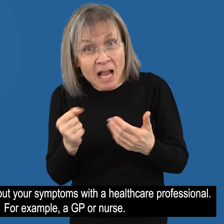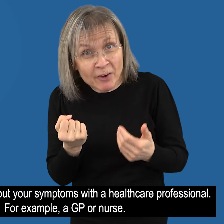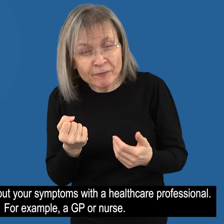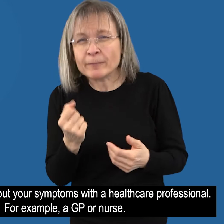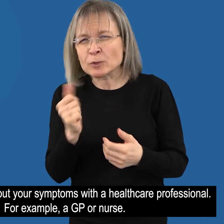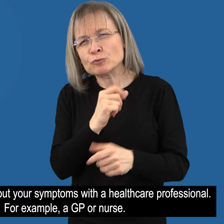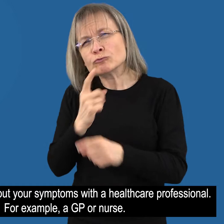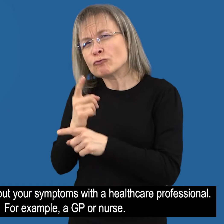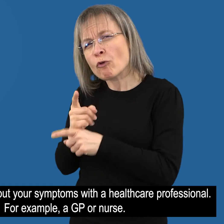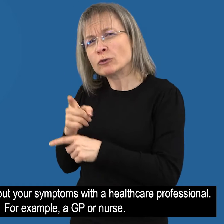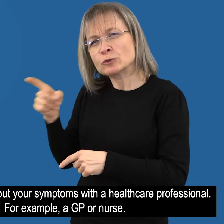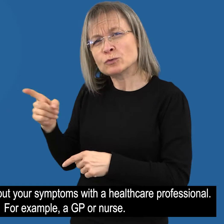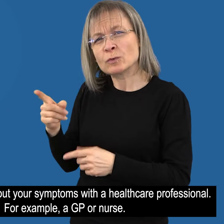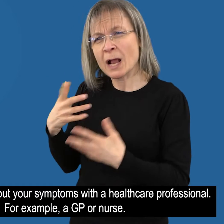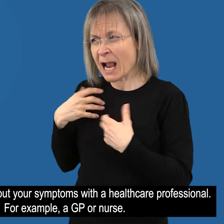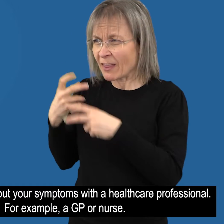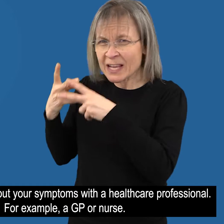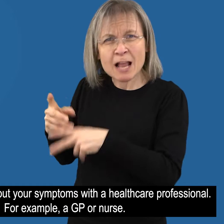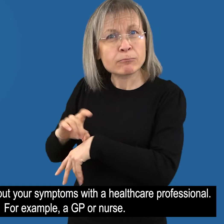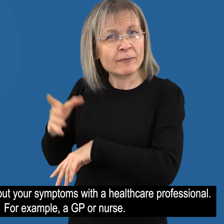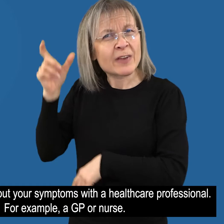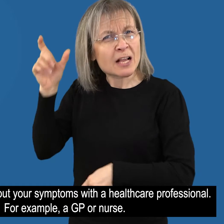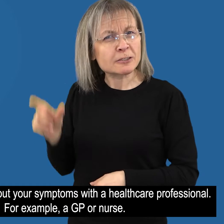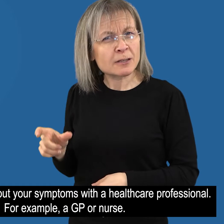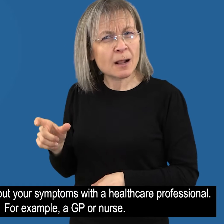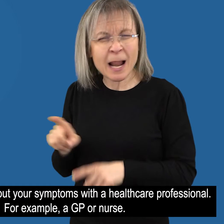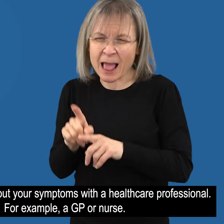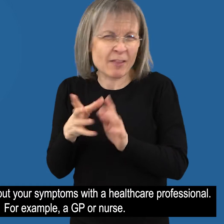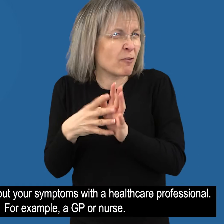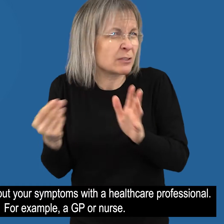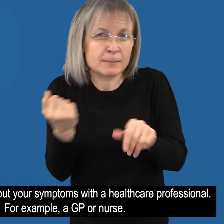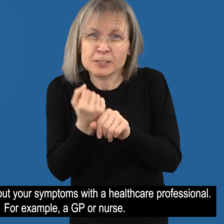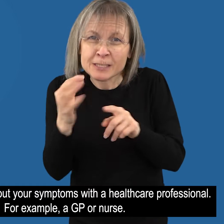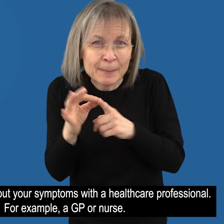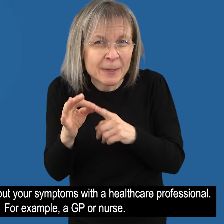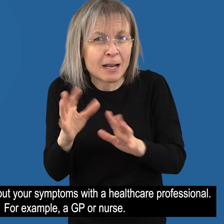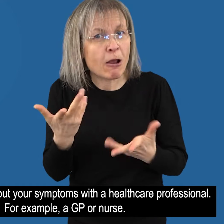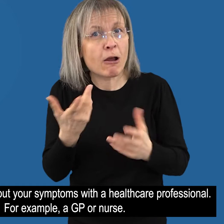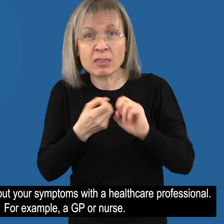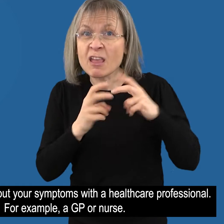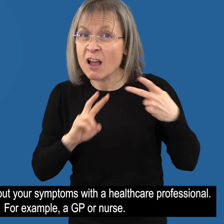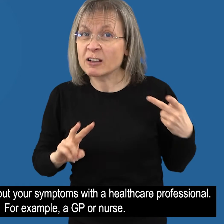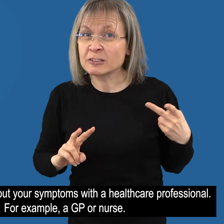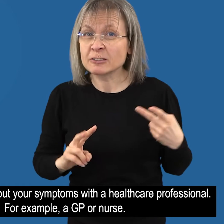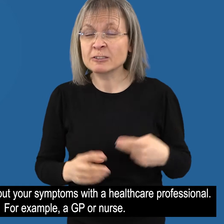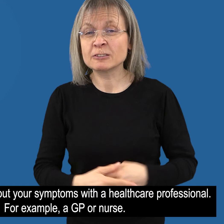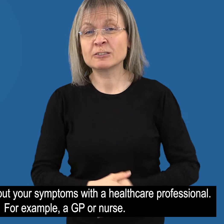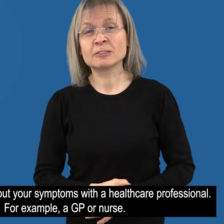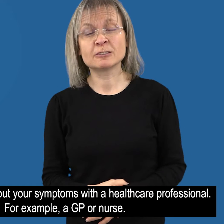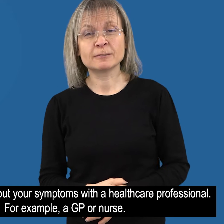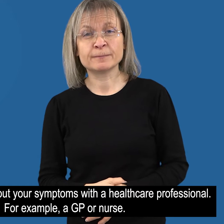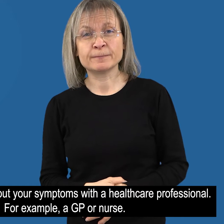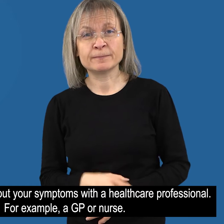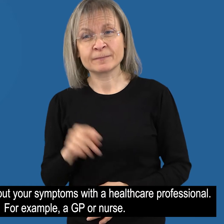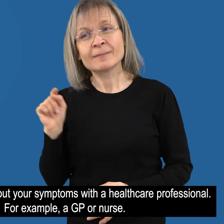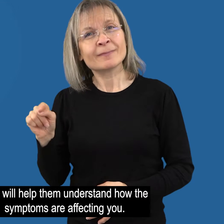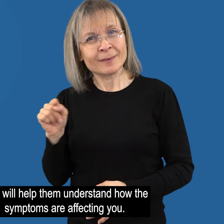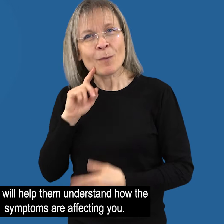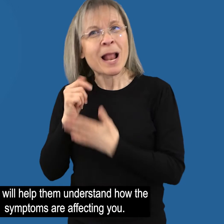You should talk about your symptoms with a healthcare professional, for example, a GP or nurse. This will help